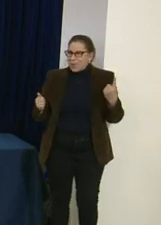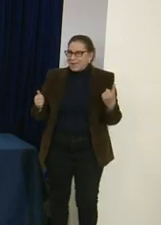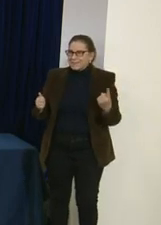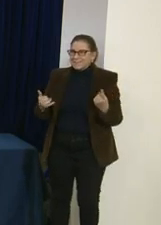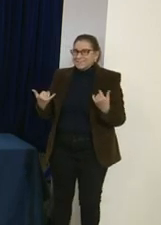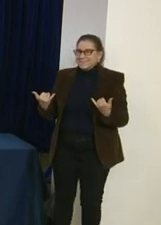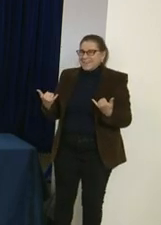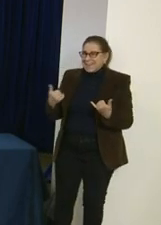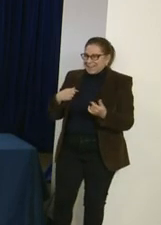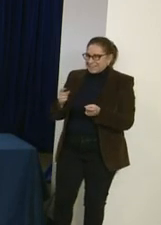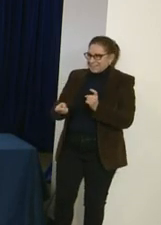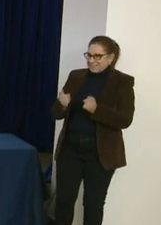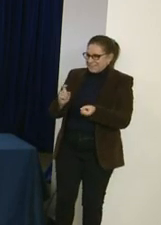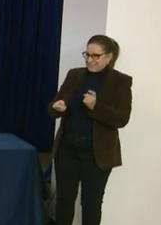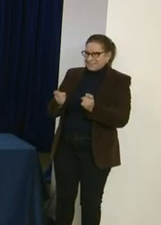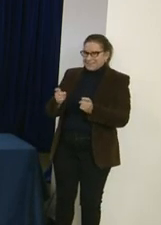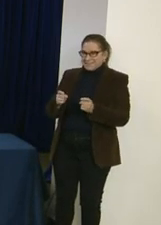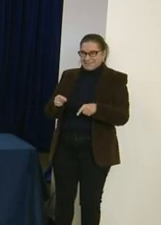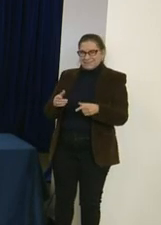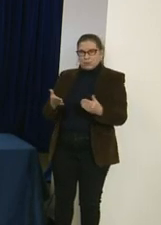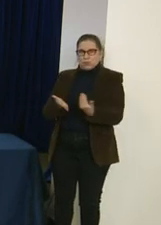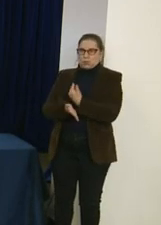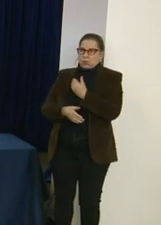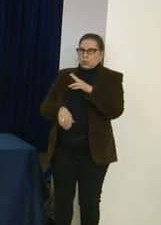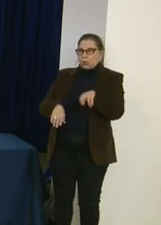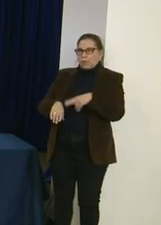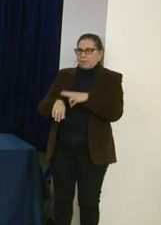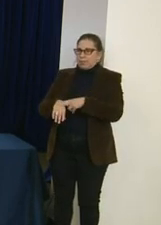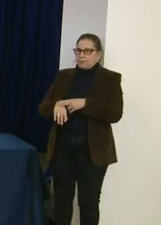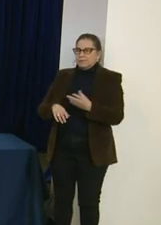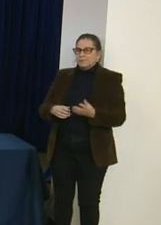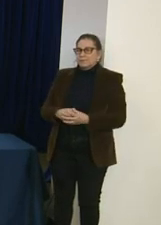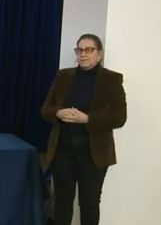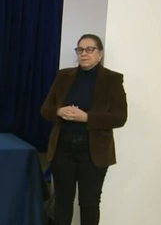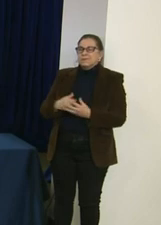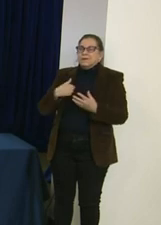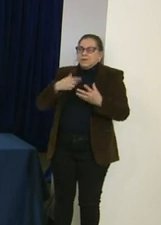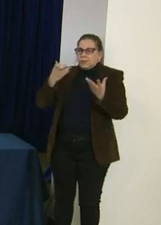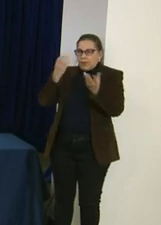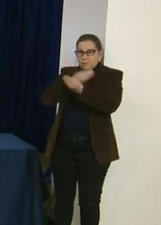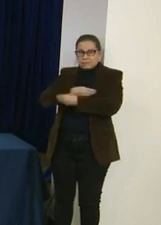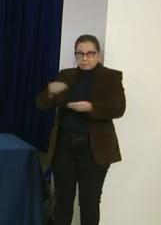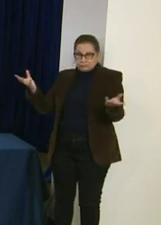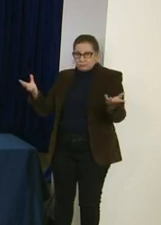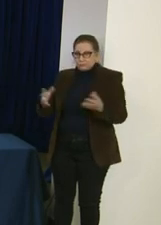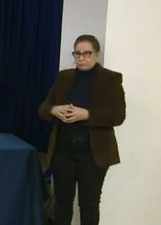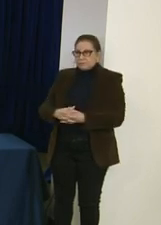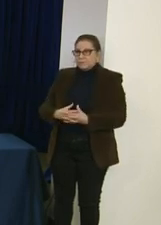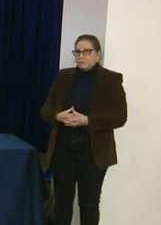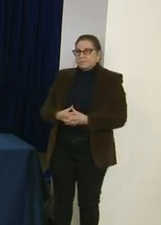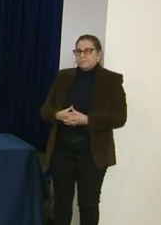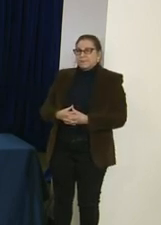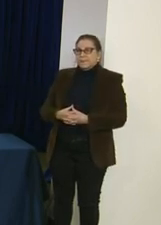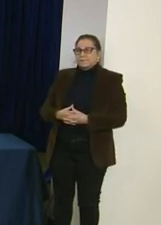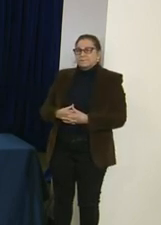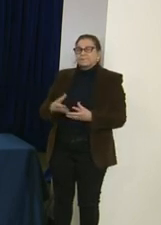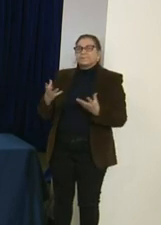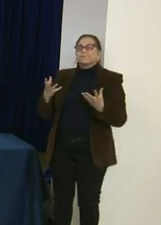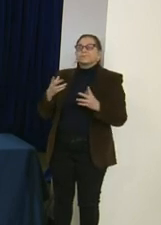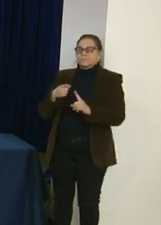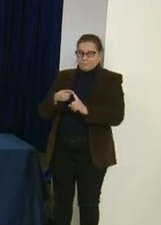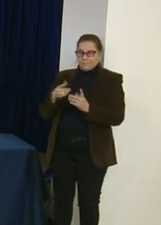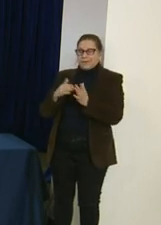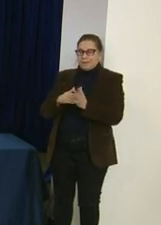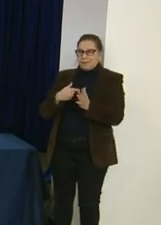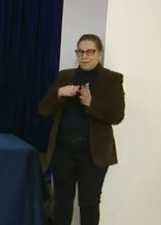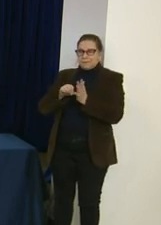days, we want everyone to know that our commitment to the community remains the same. I want to thank Mayor Bowser for her incredible leadership during this